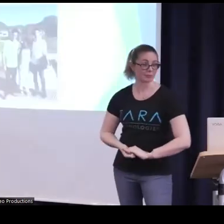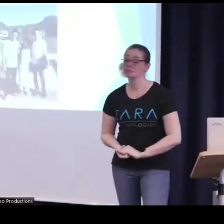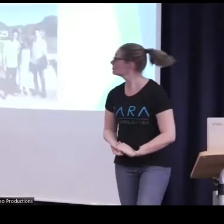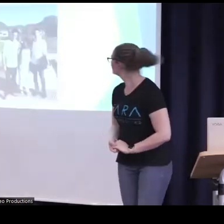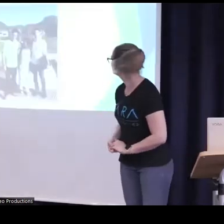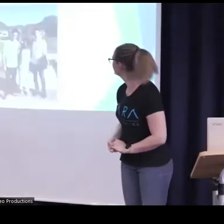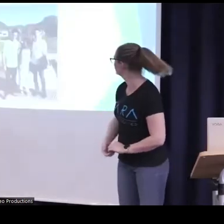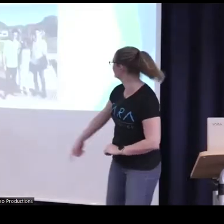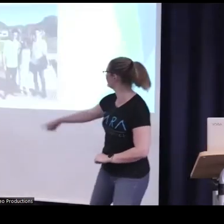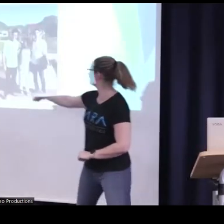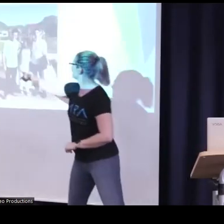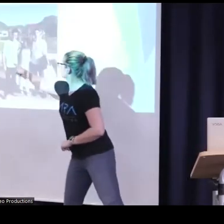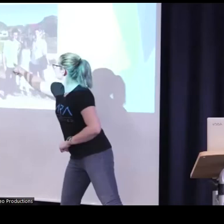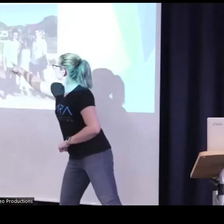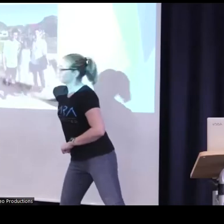him.